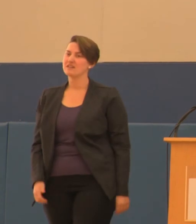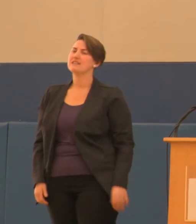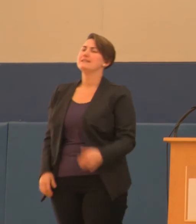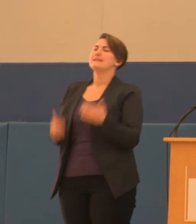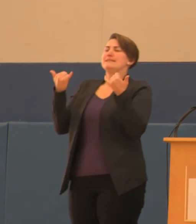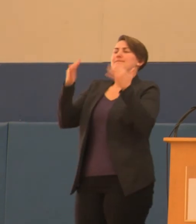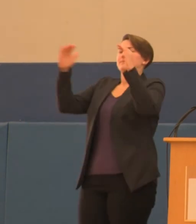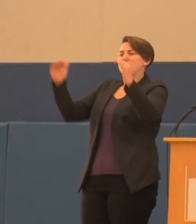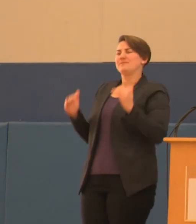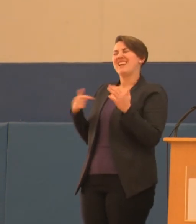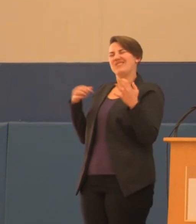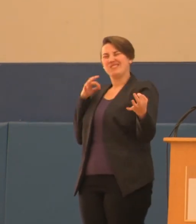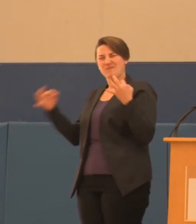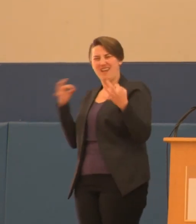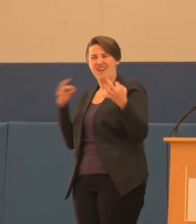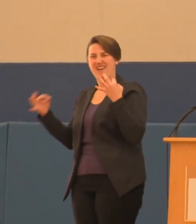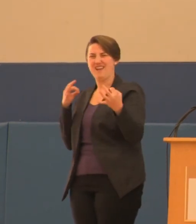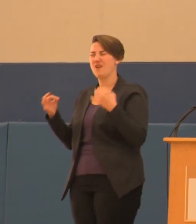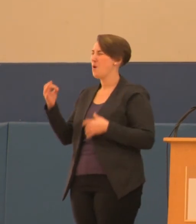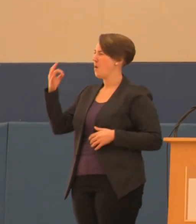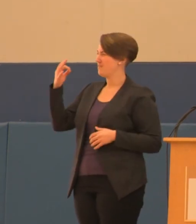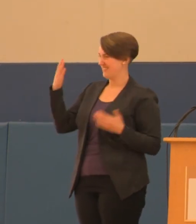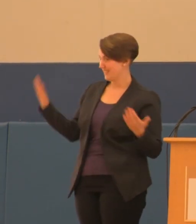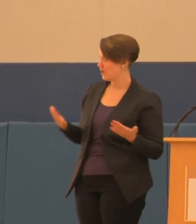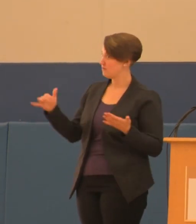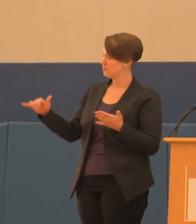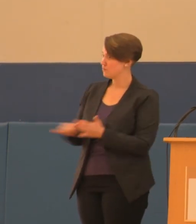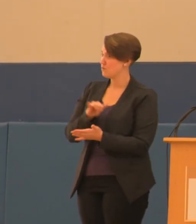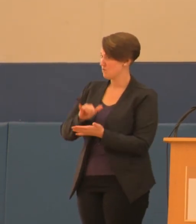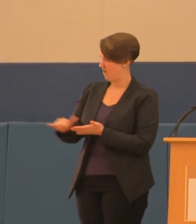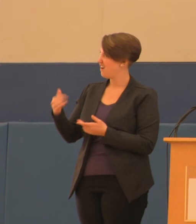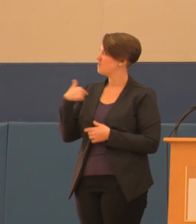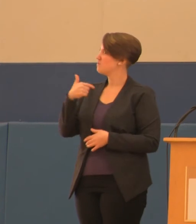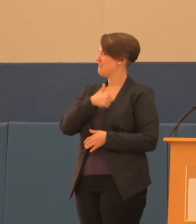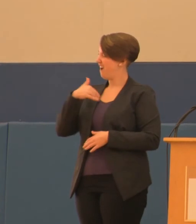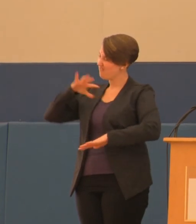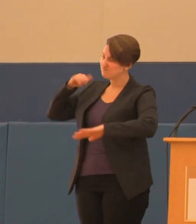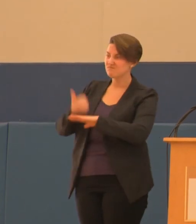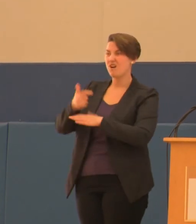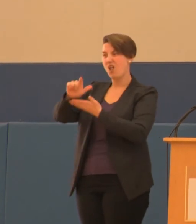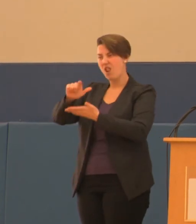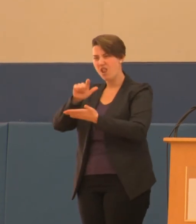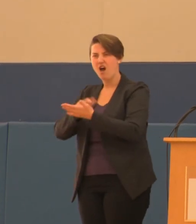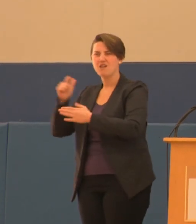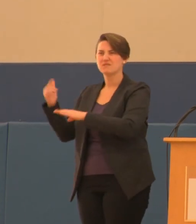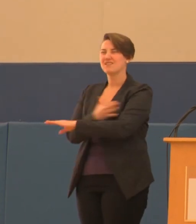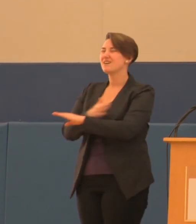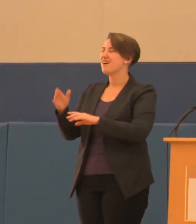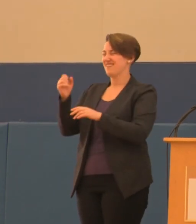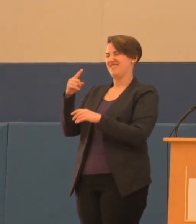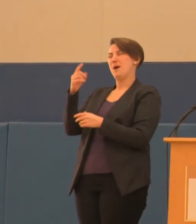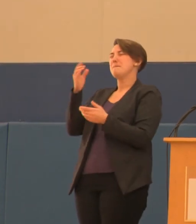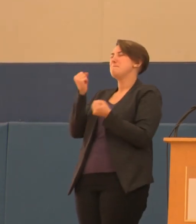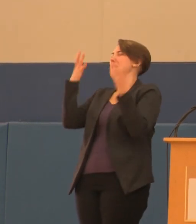bit about why, even in New York, we have a law that is so expansive that people really don't fully